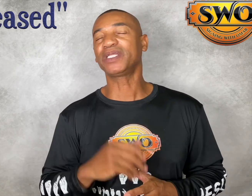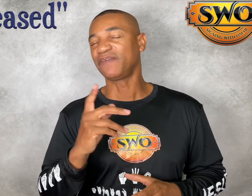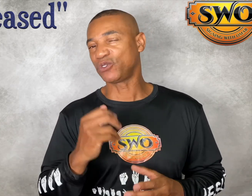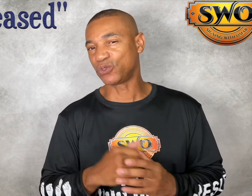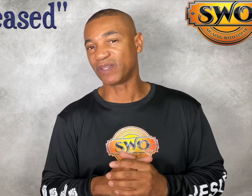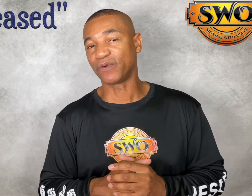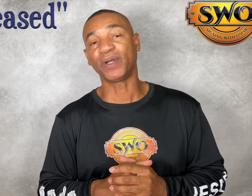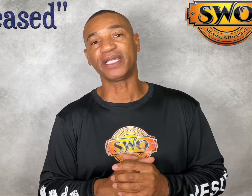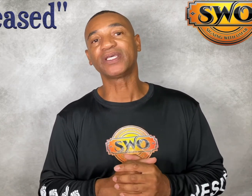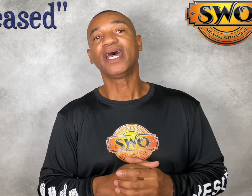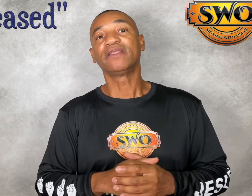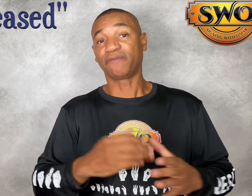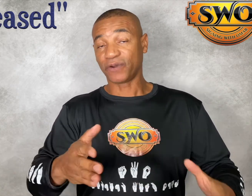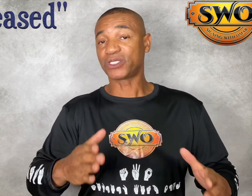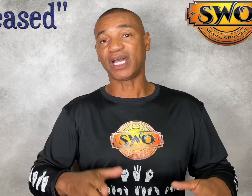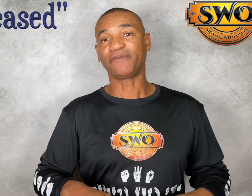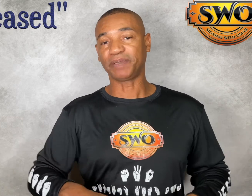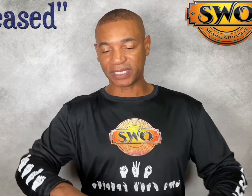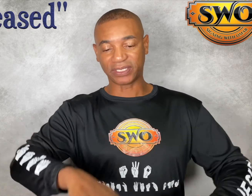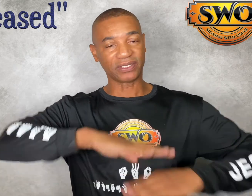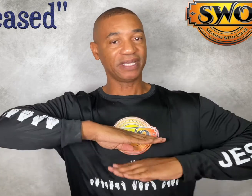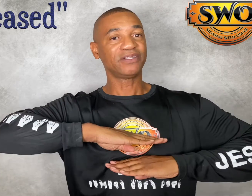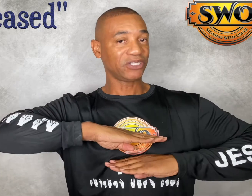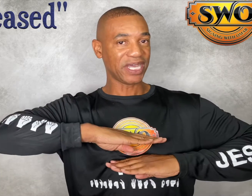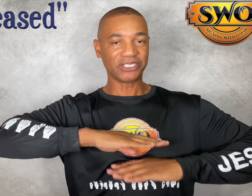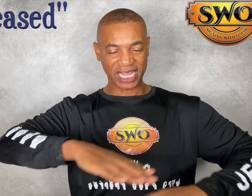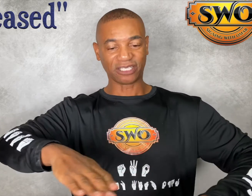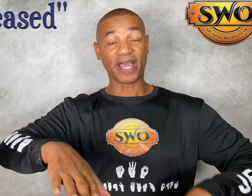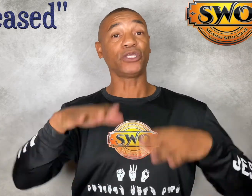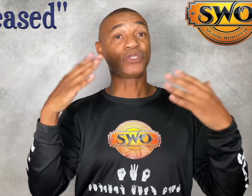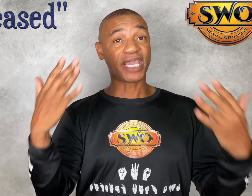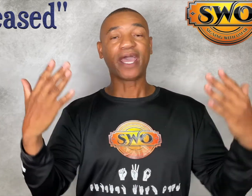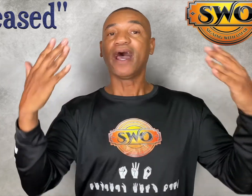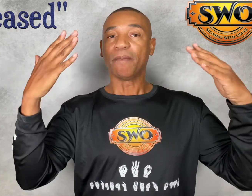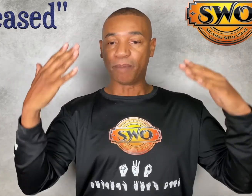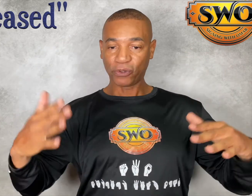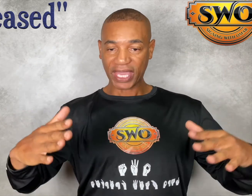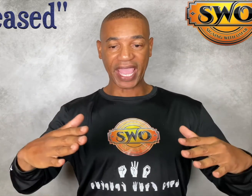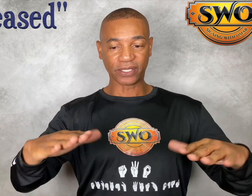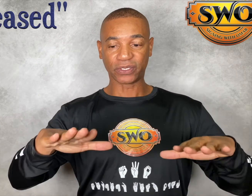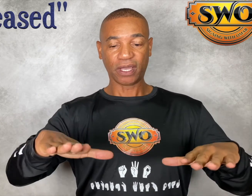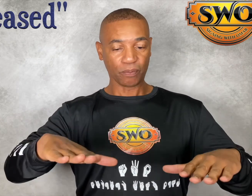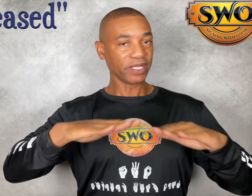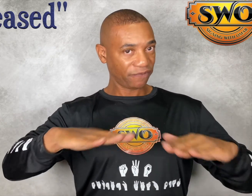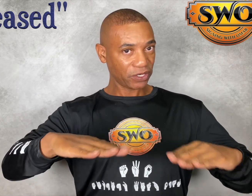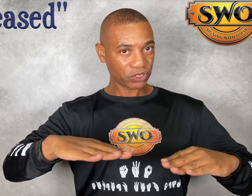give you two different ways. The first sign for pleased is the sign satisfied. You take both hands, bring the fingers